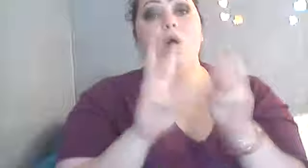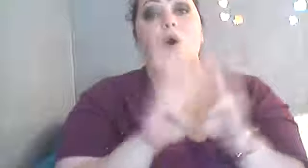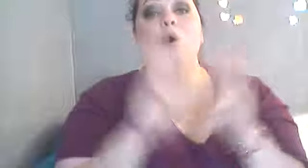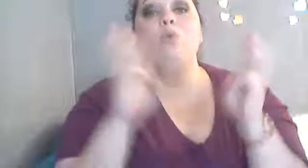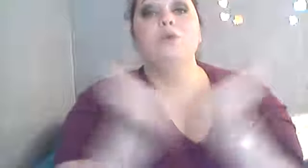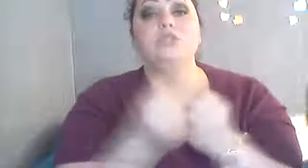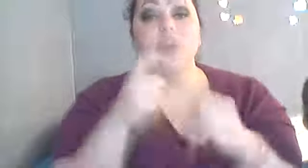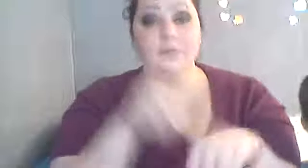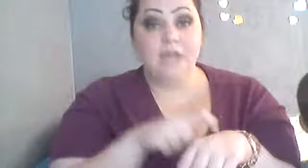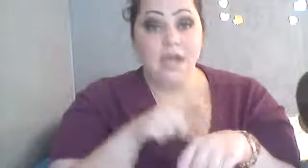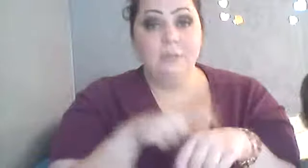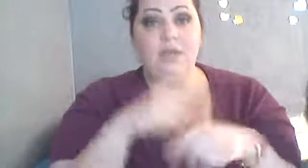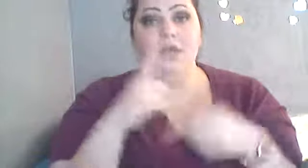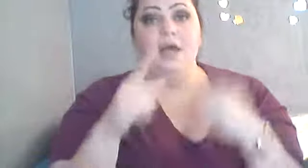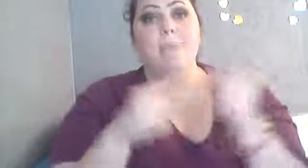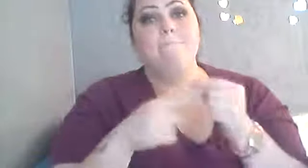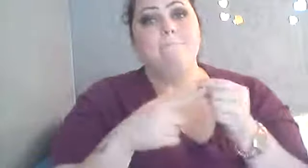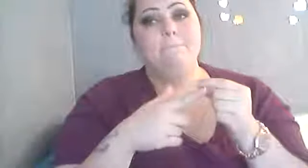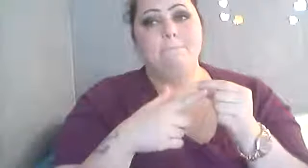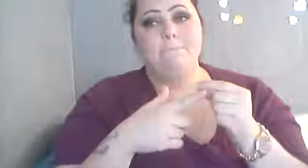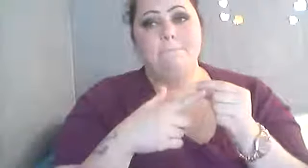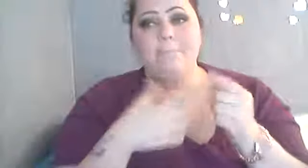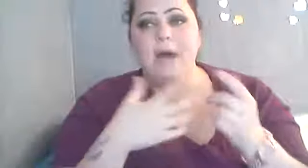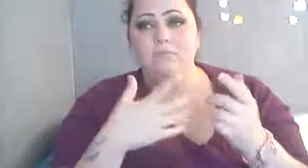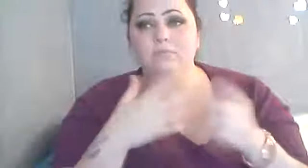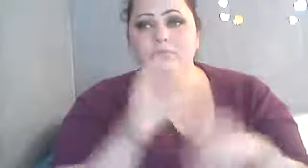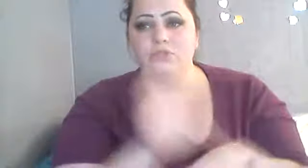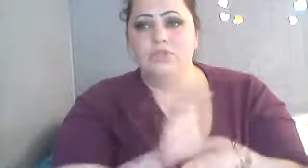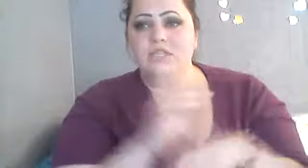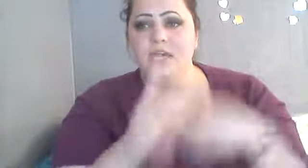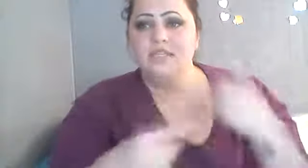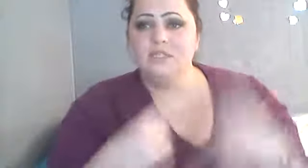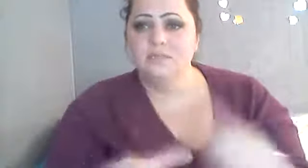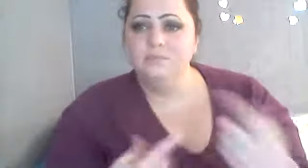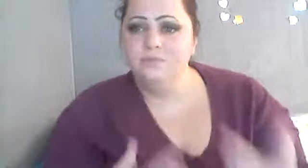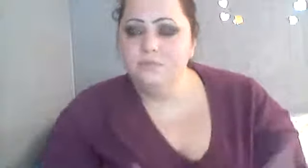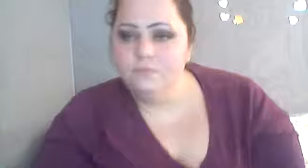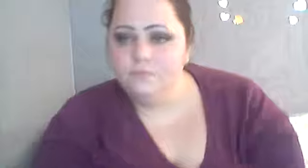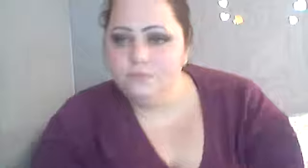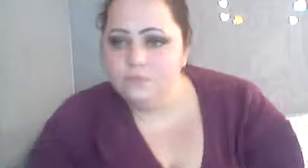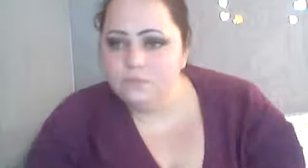A whole workshop time about church signs.